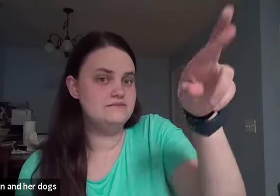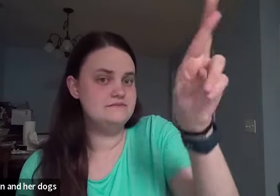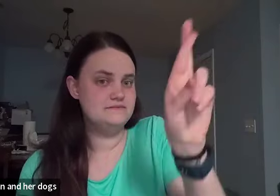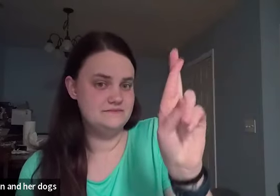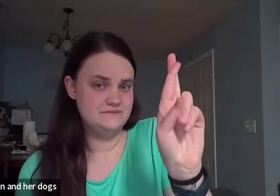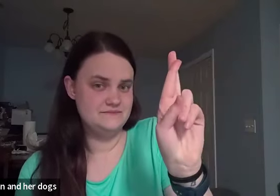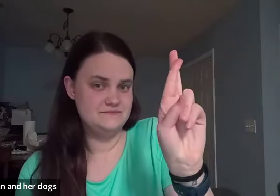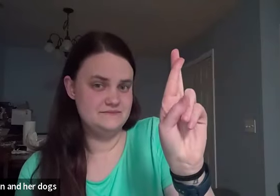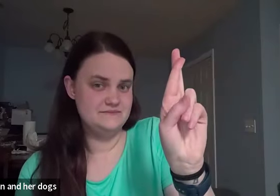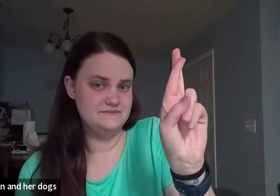R,